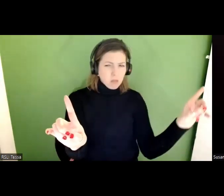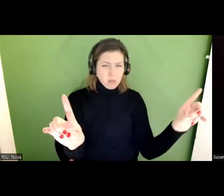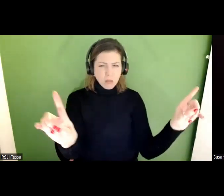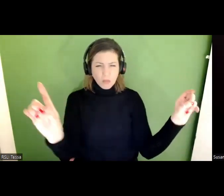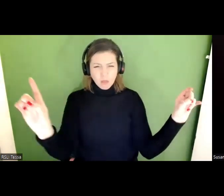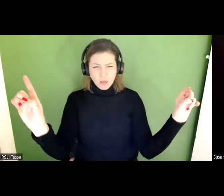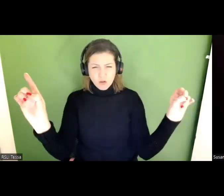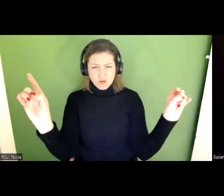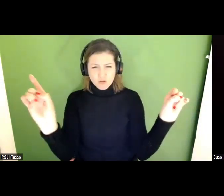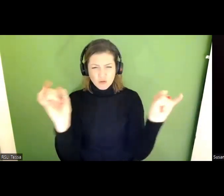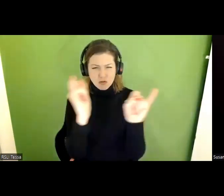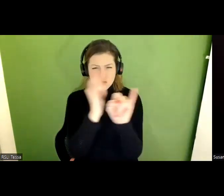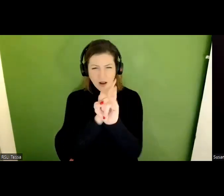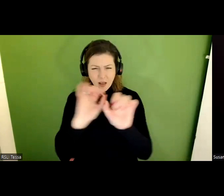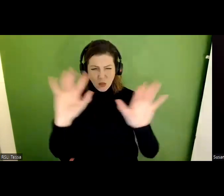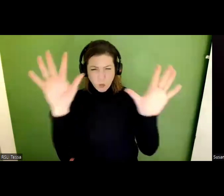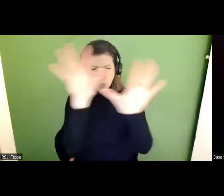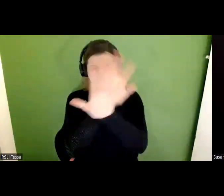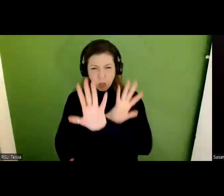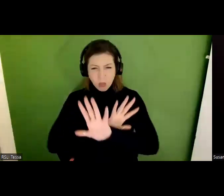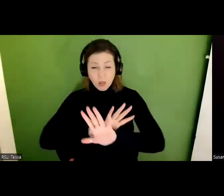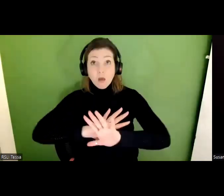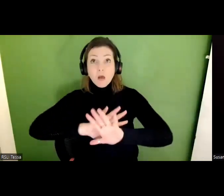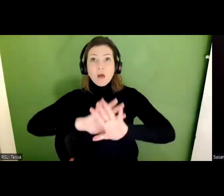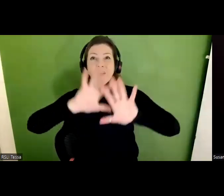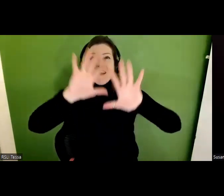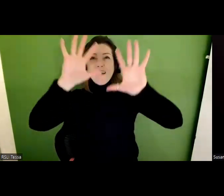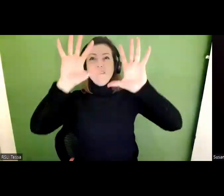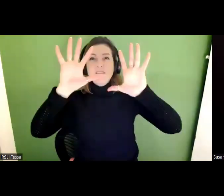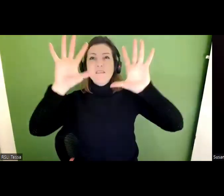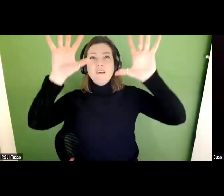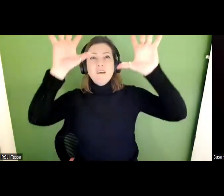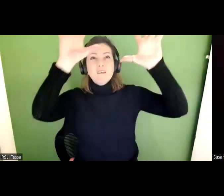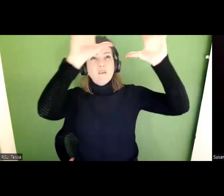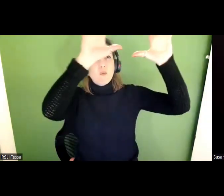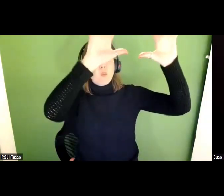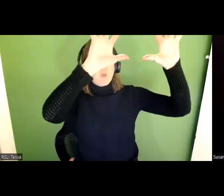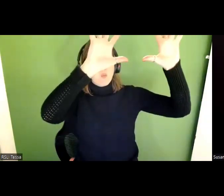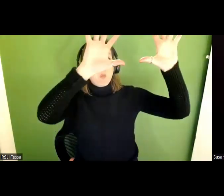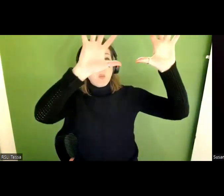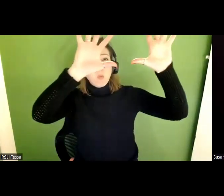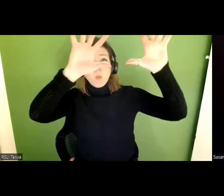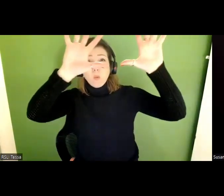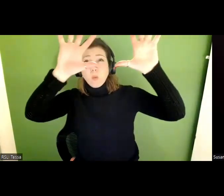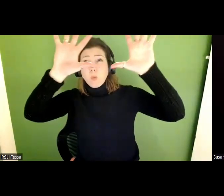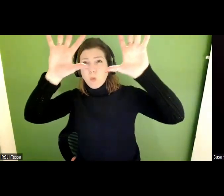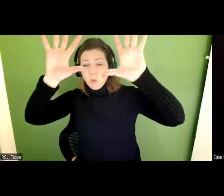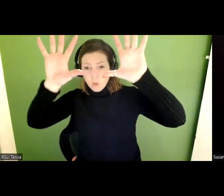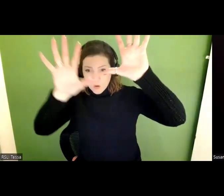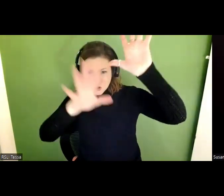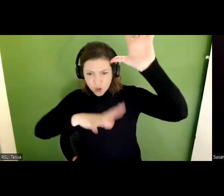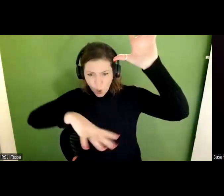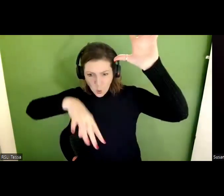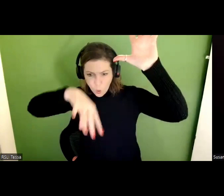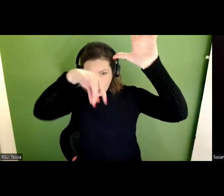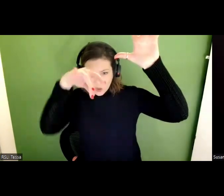while gravid nimbus clouds scud over dreary, soulless